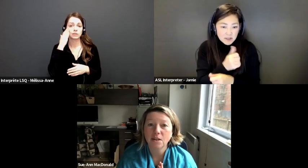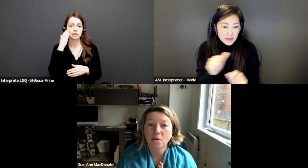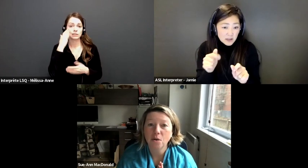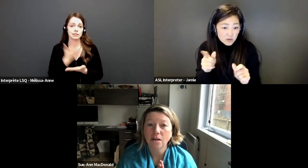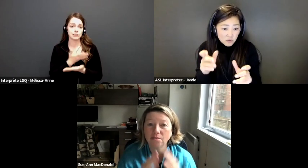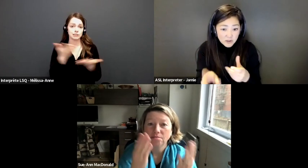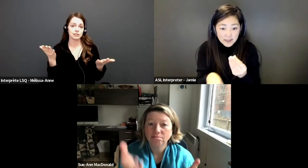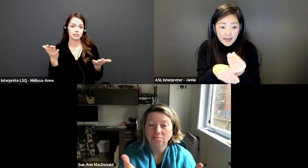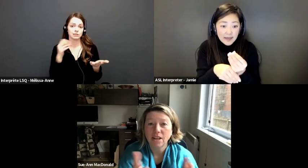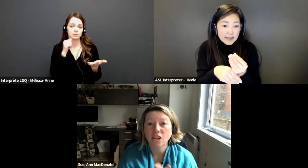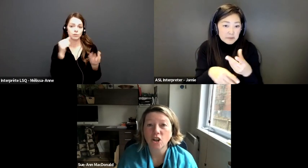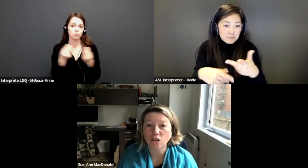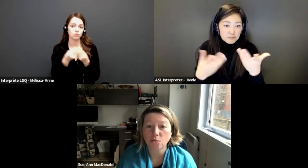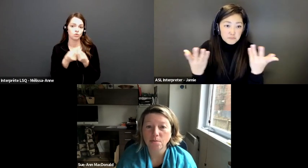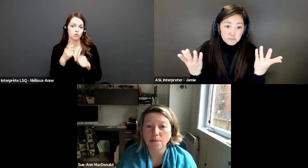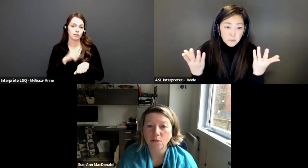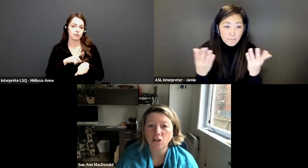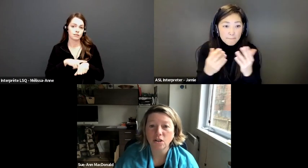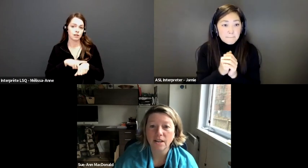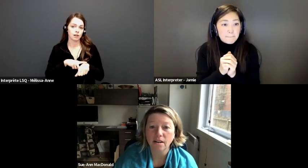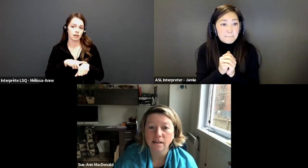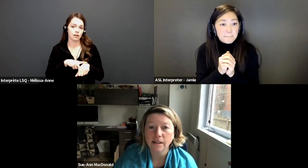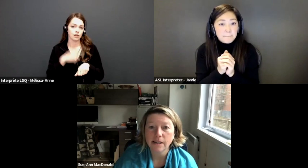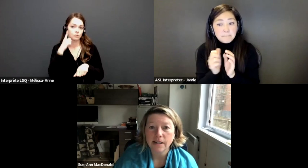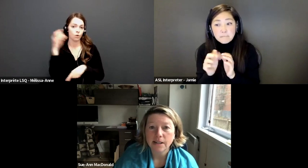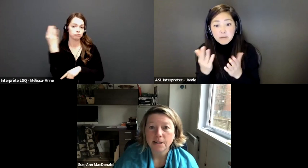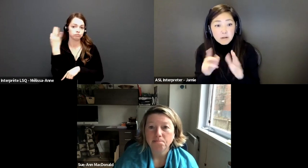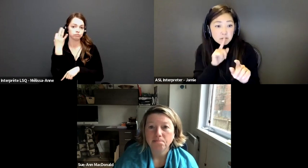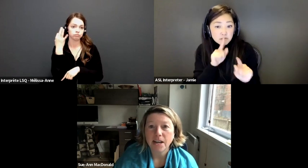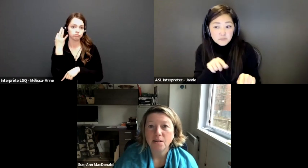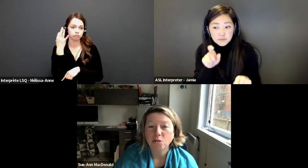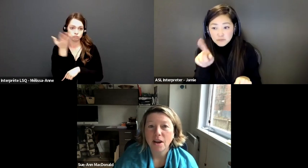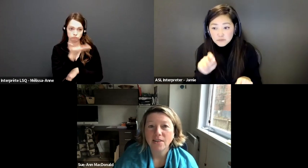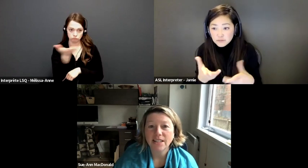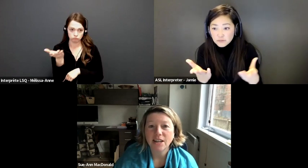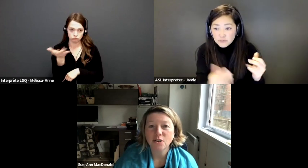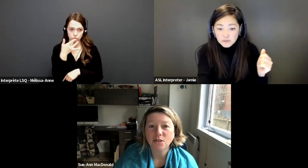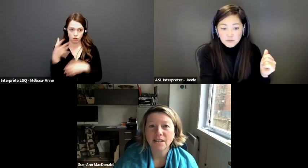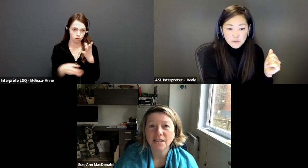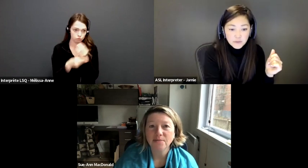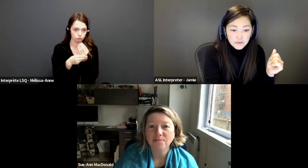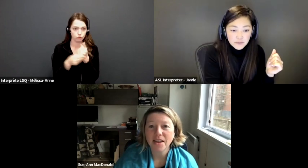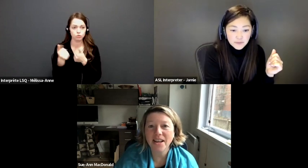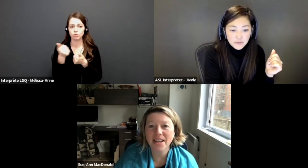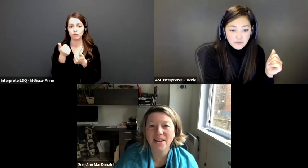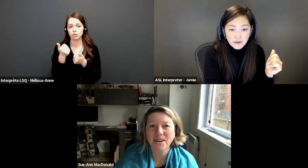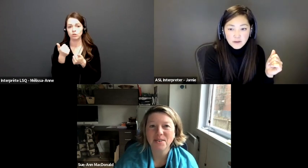add, or in conjunction with maybe a question here. Do I have any takers